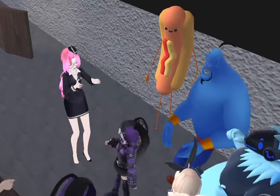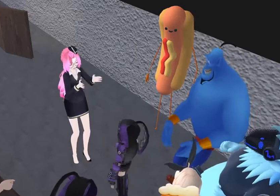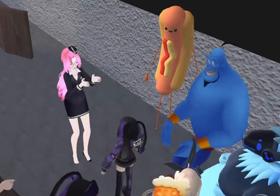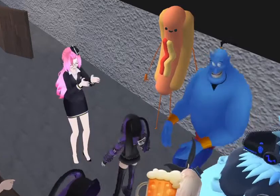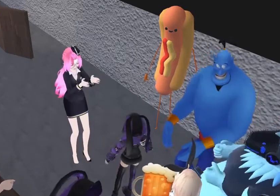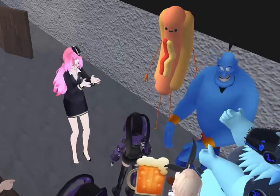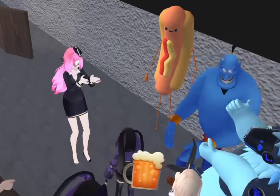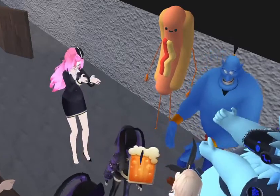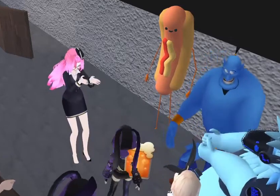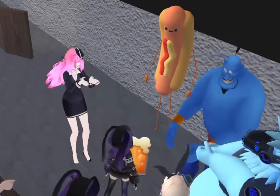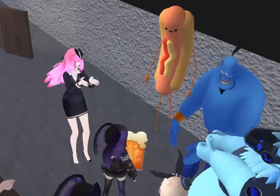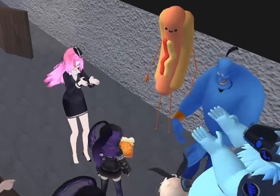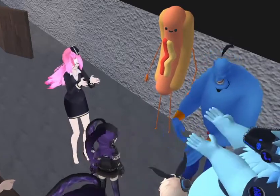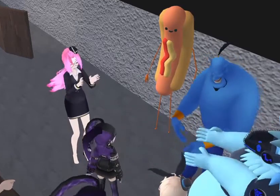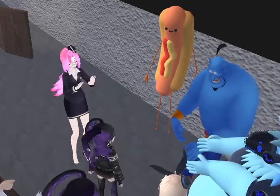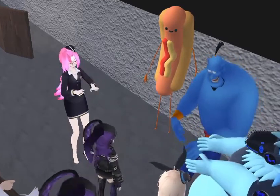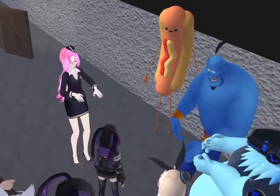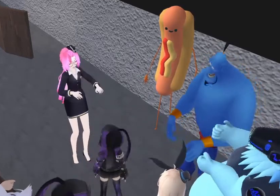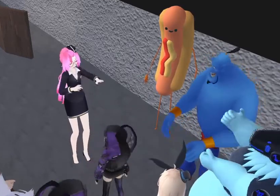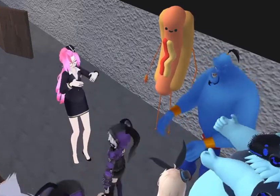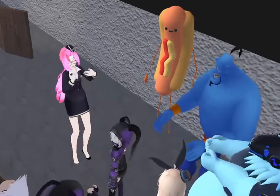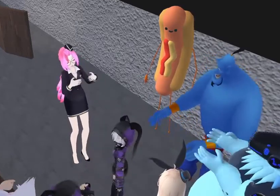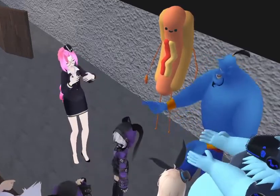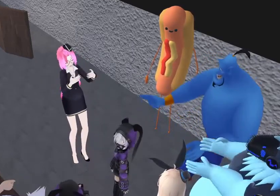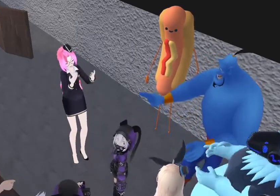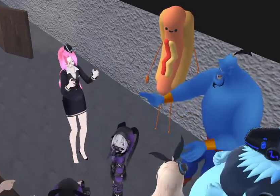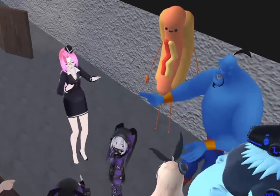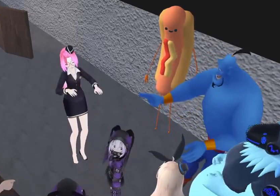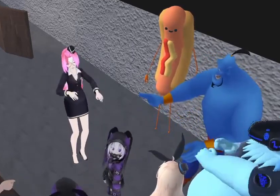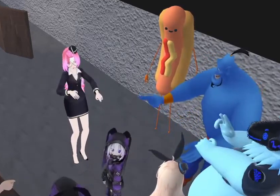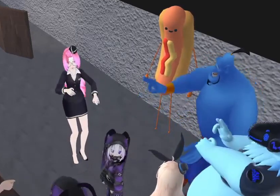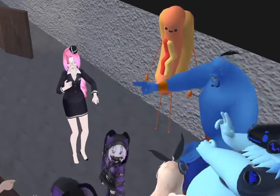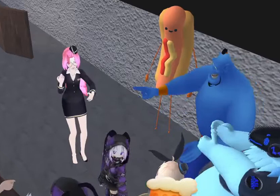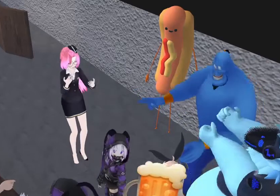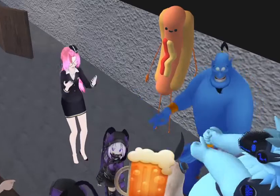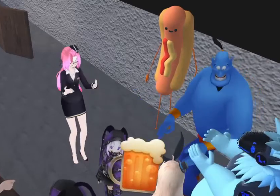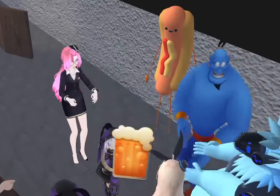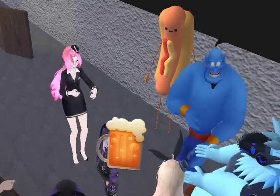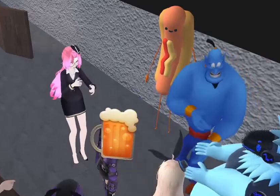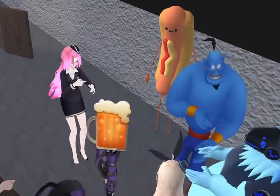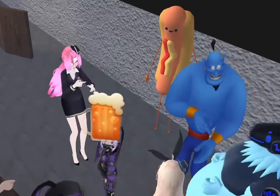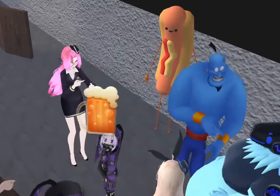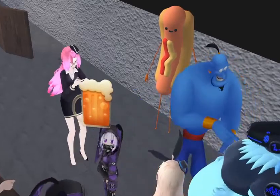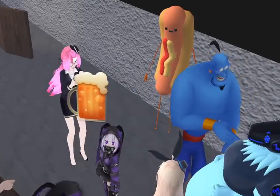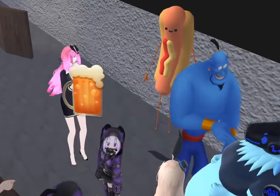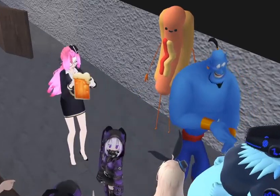know, keep it We're just to a point where not everyone's just like waiting for you to end. But yeah, that's pretty much the only rule. Keep it family friendly and